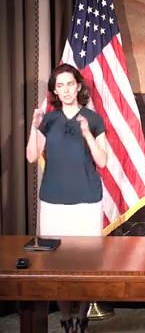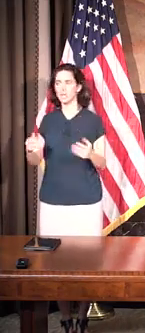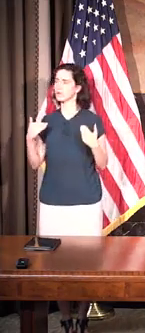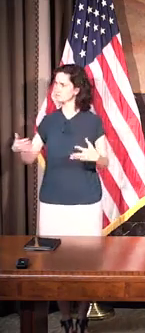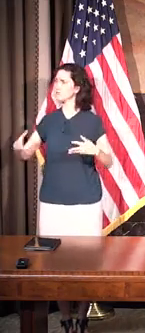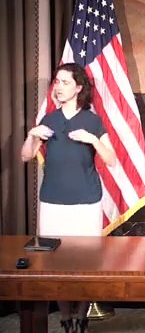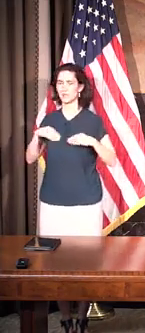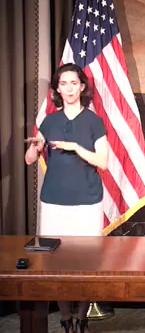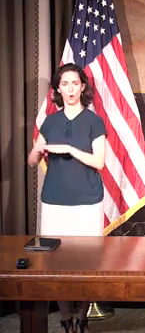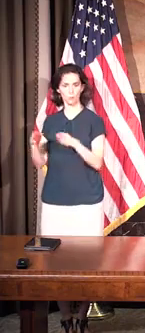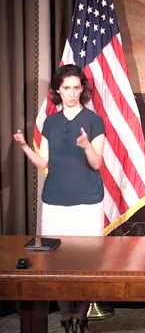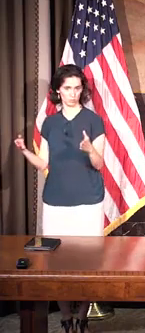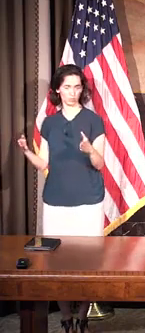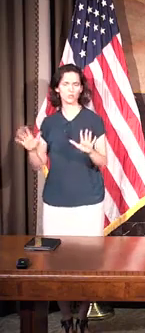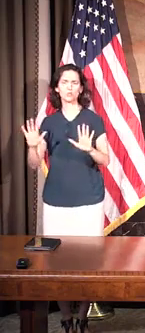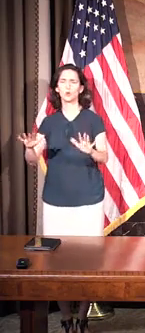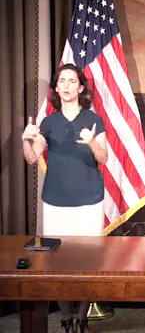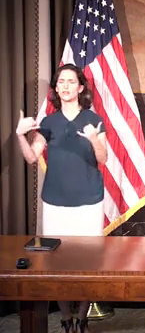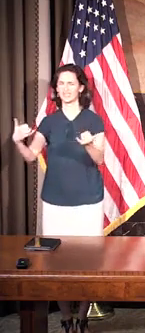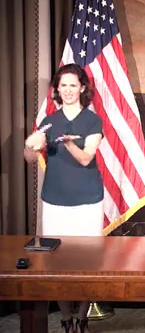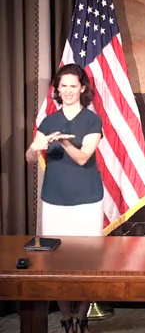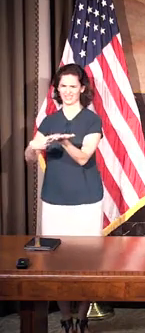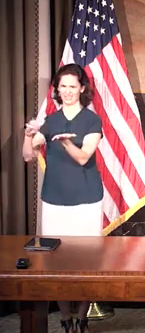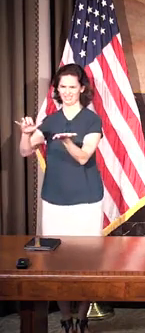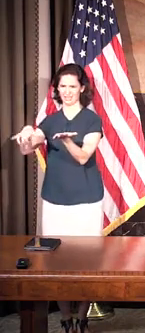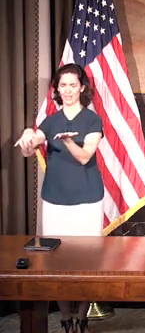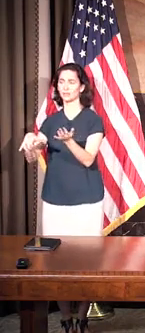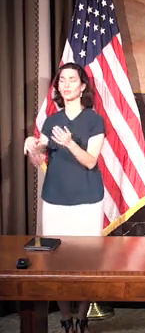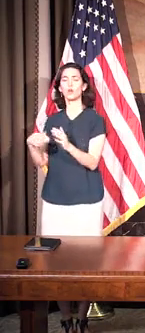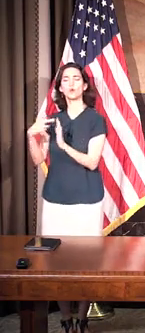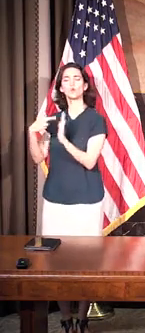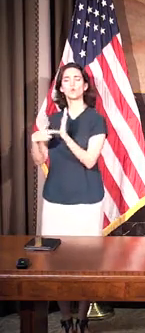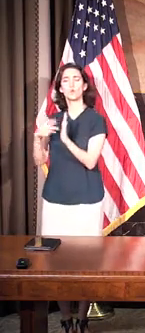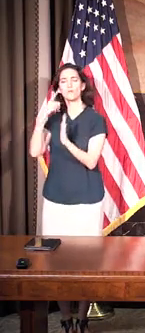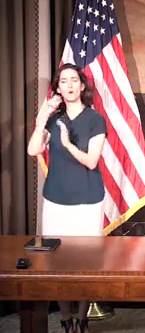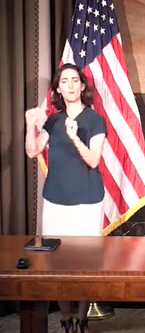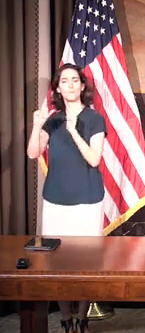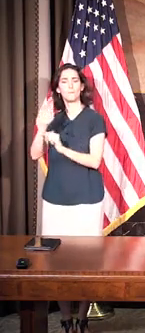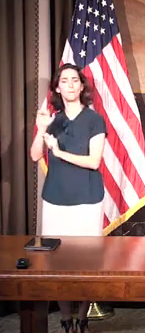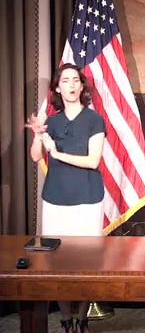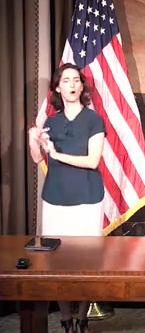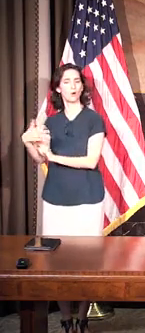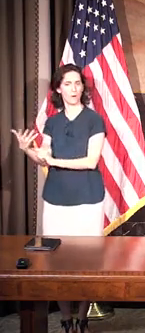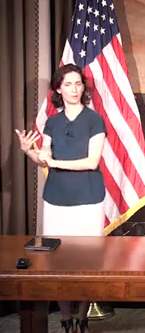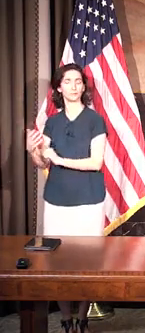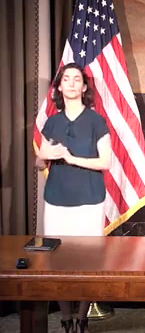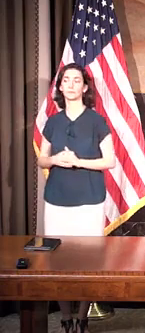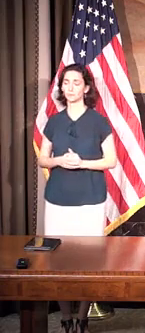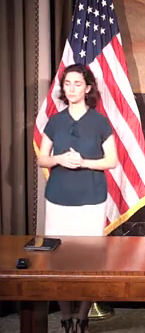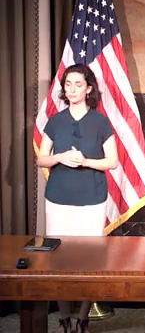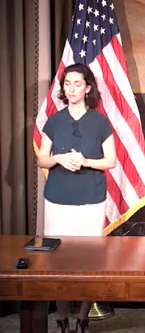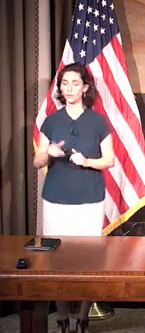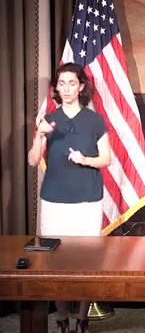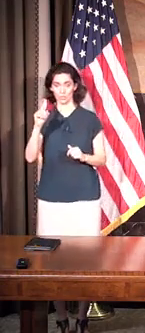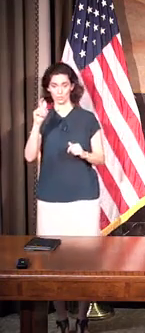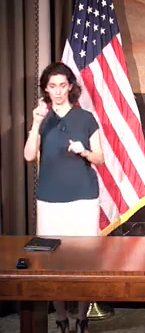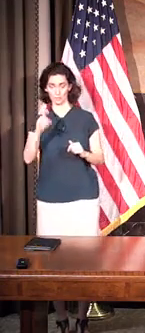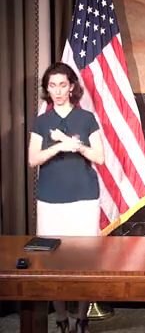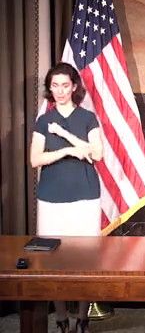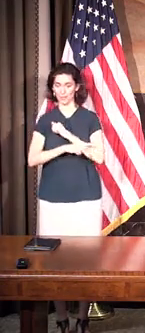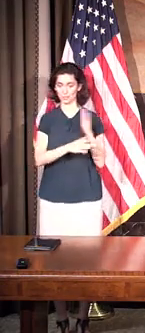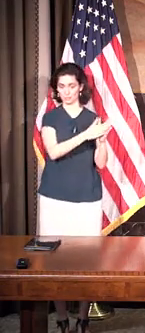in. So I just want to spend just a minute on what those restrictions are. First of all, only parishes with 2 consecutive 1-week periods